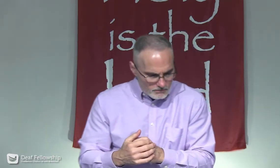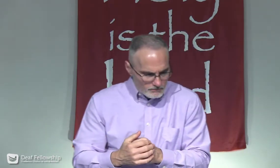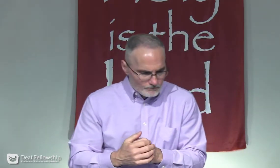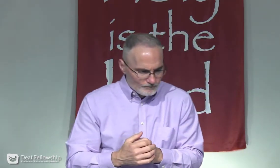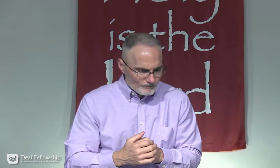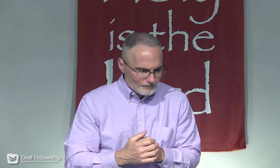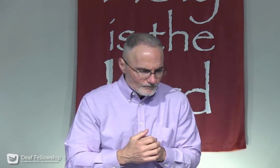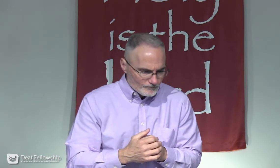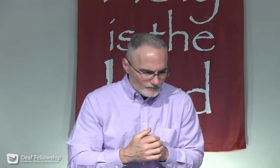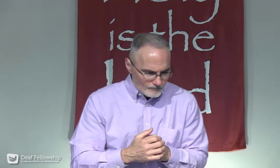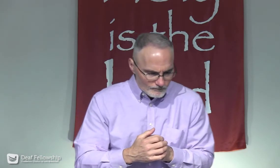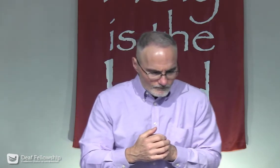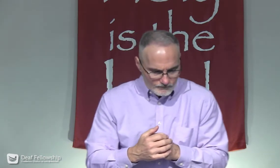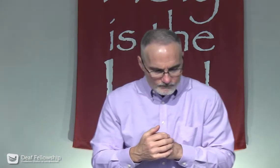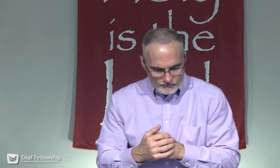You may love the environment.